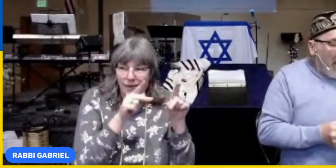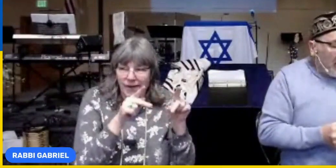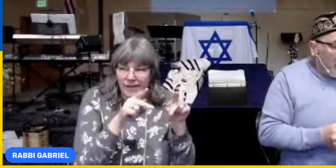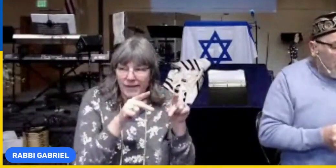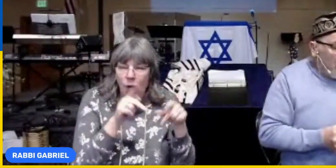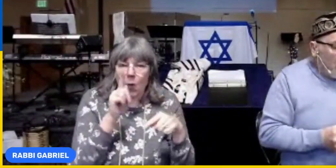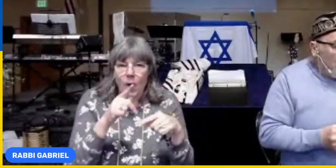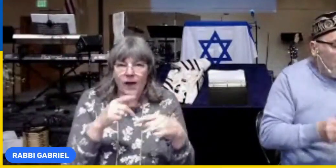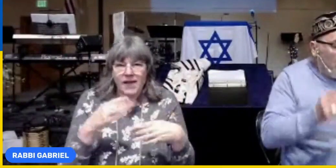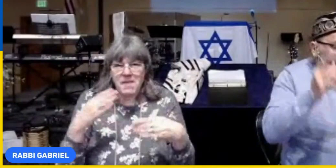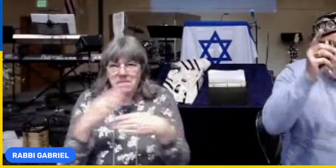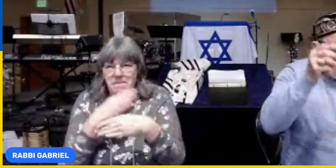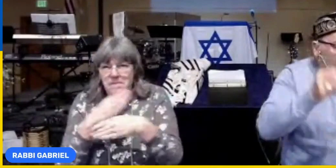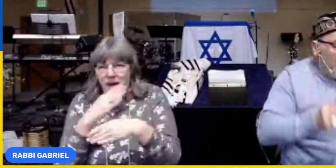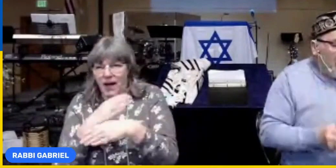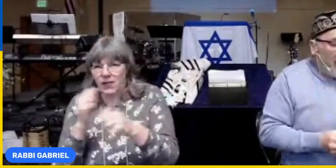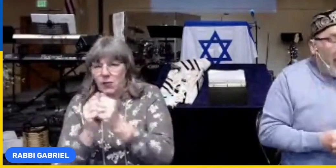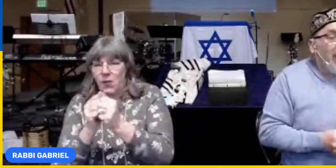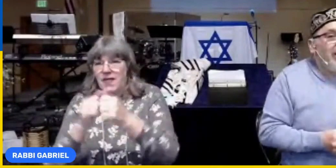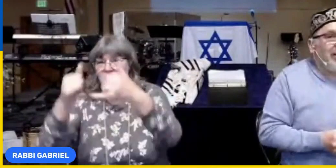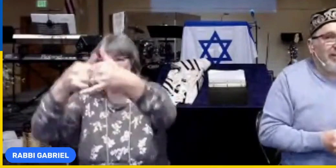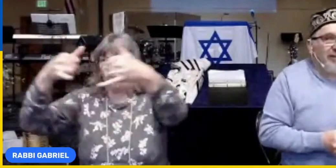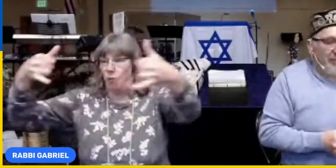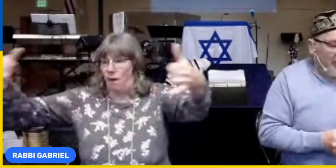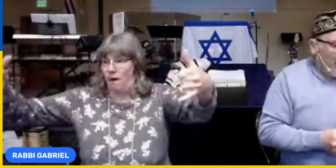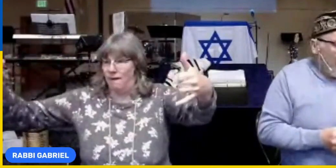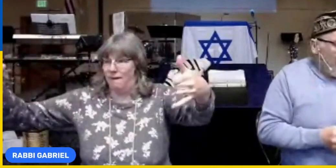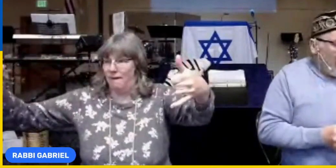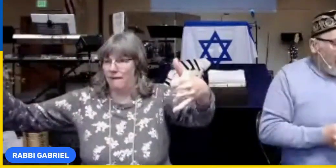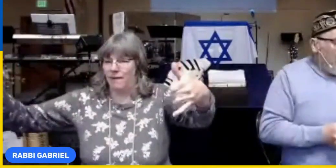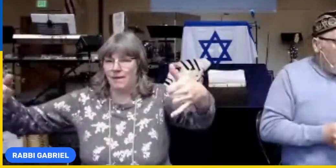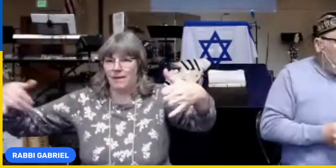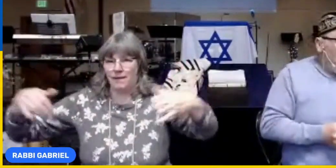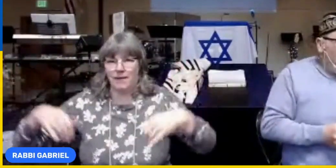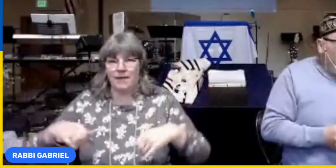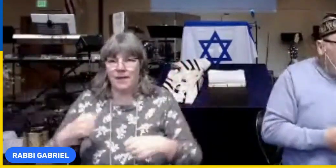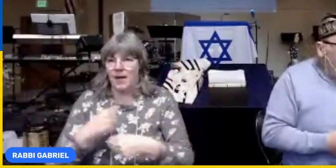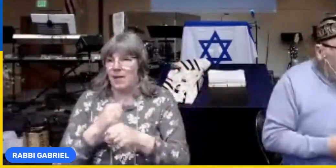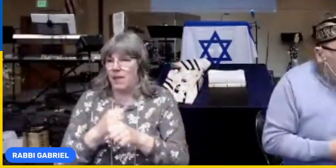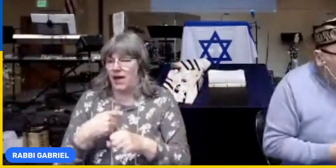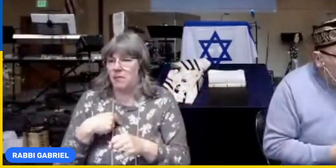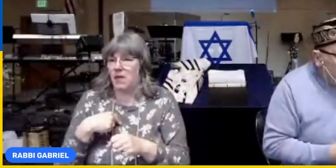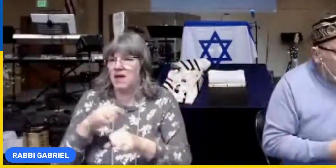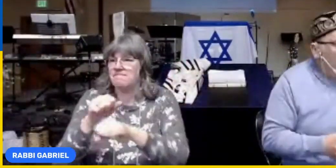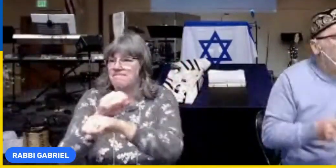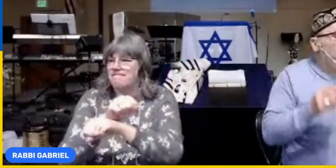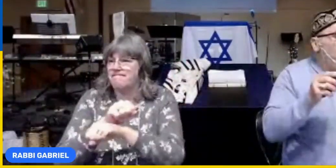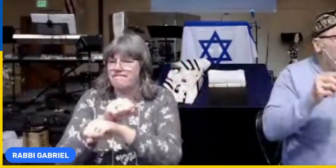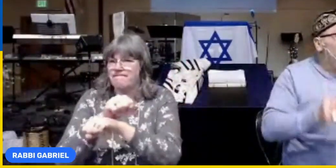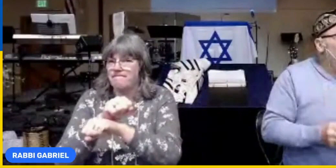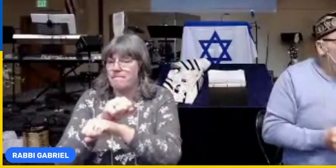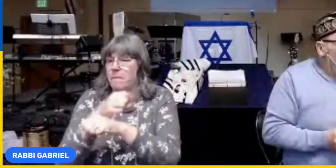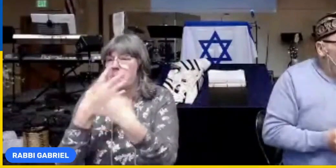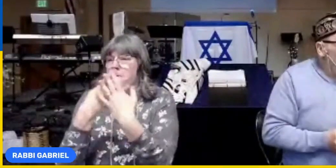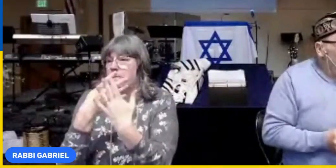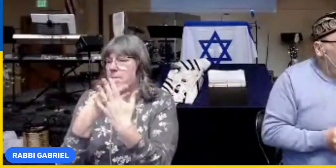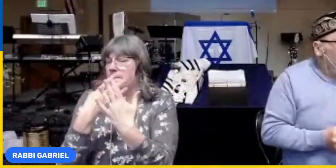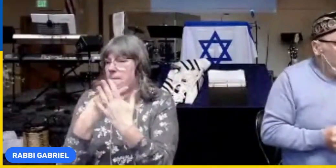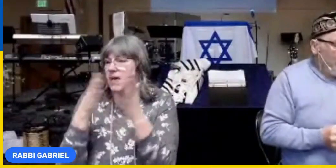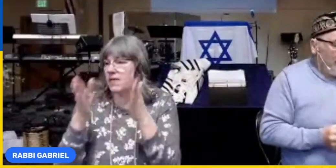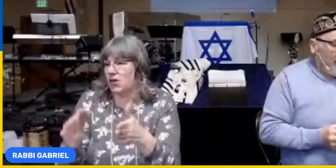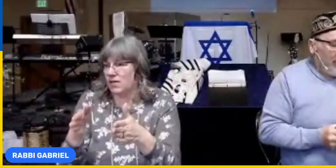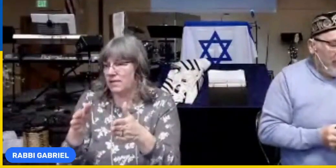One that battles with the Torah, big T, in my mind, and makes me a prisoner of sin's Torah, small t,